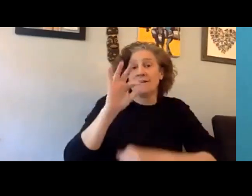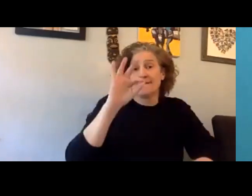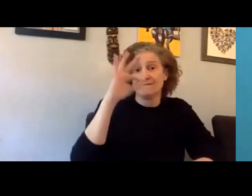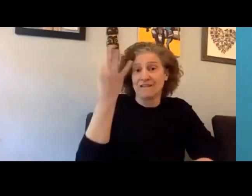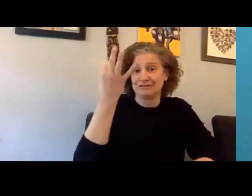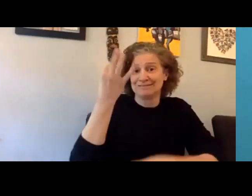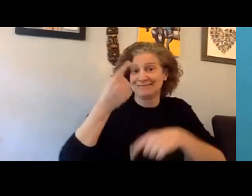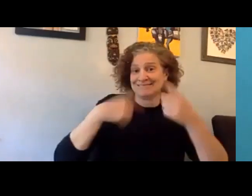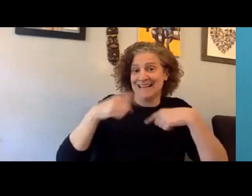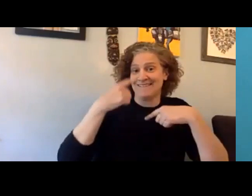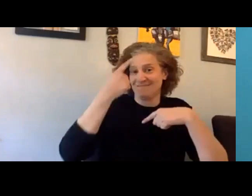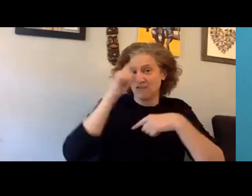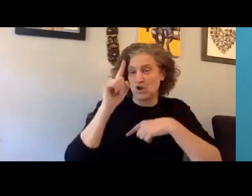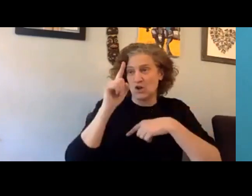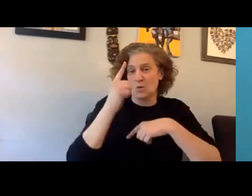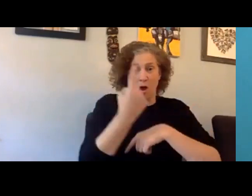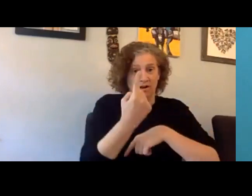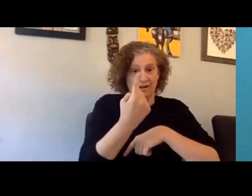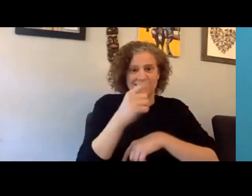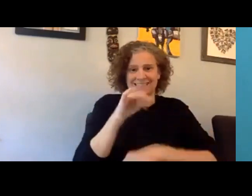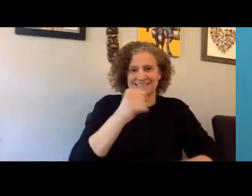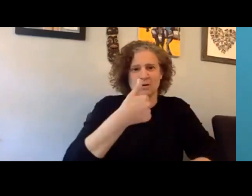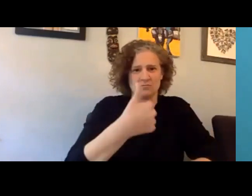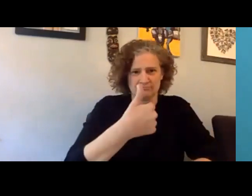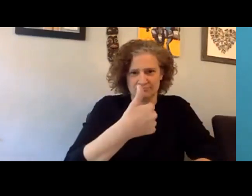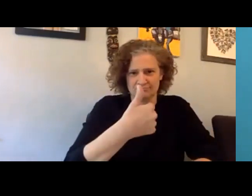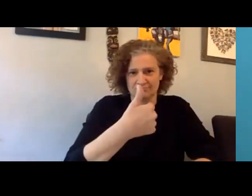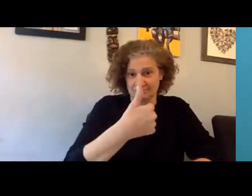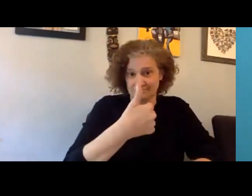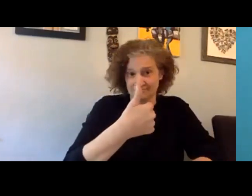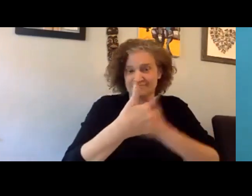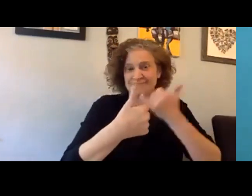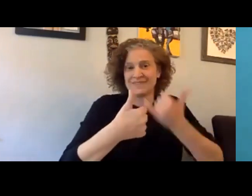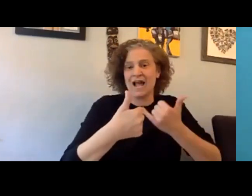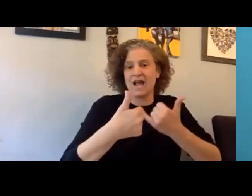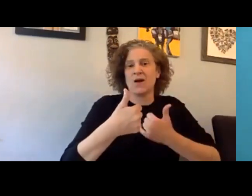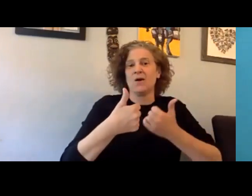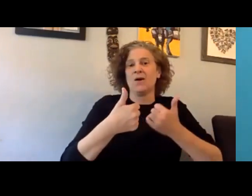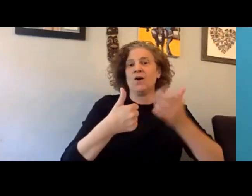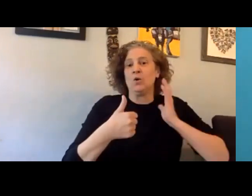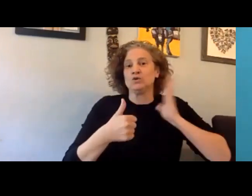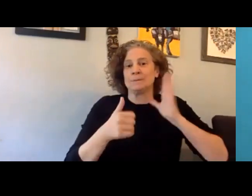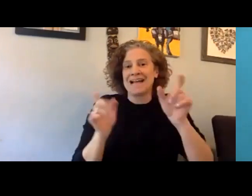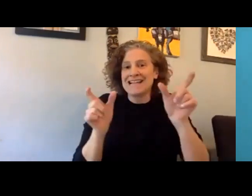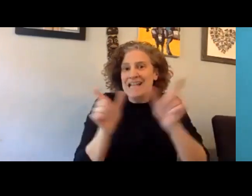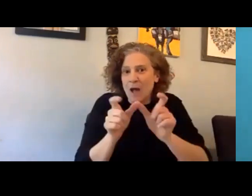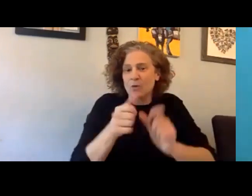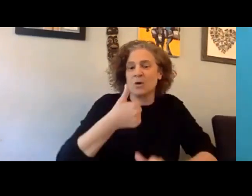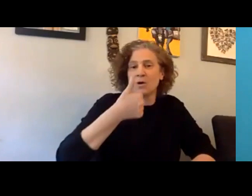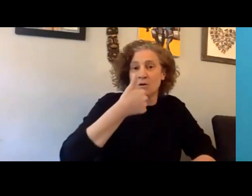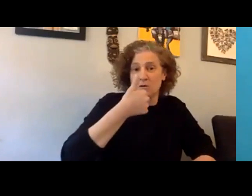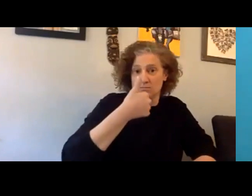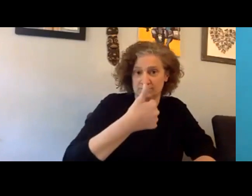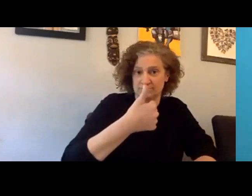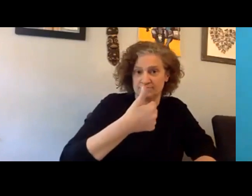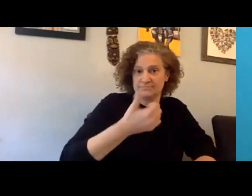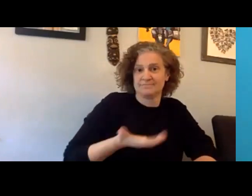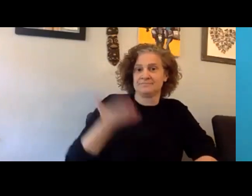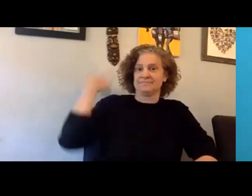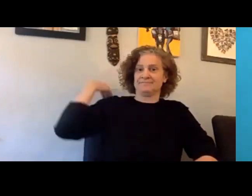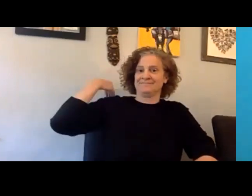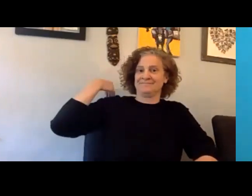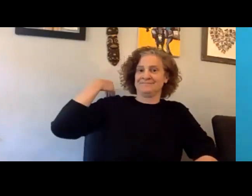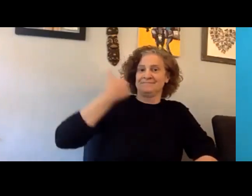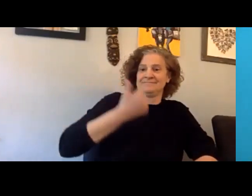tomorrow. So let me give some background. It'll help you remember it better. So in French Sign Language, there used to be a